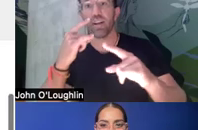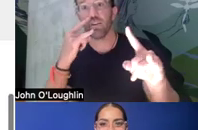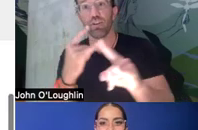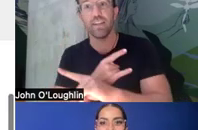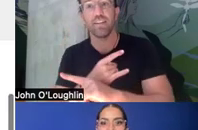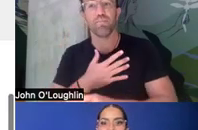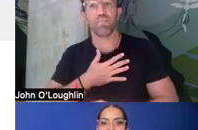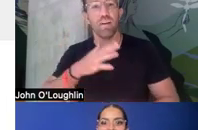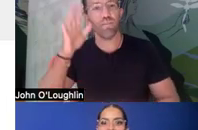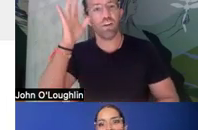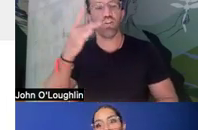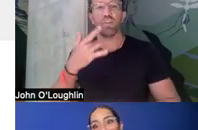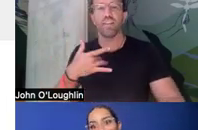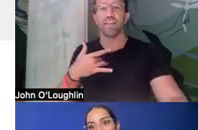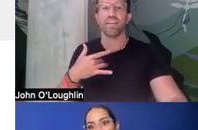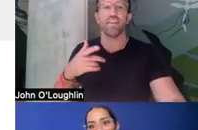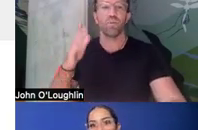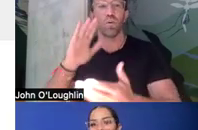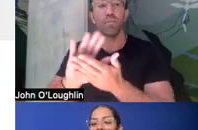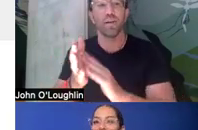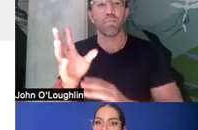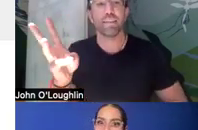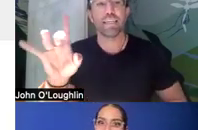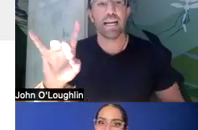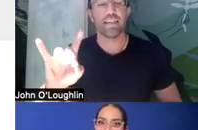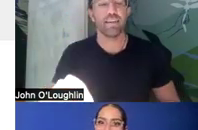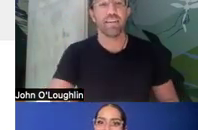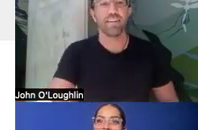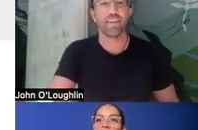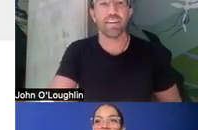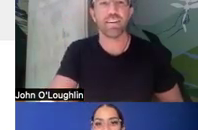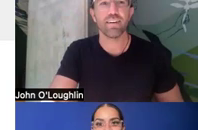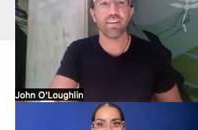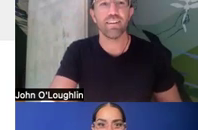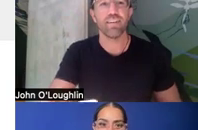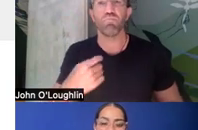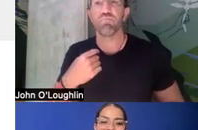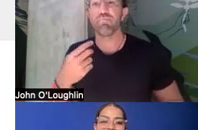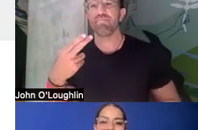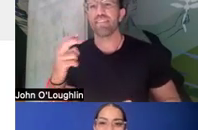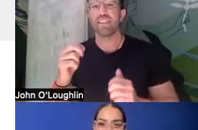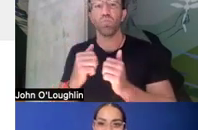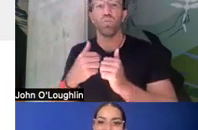reminder, which ironically is my father's birthday. So he will be 68.